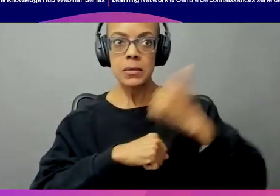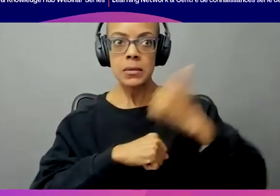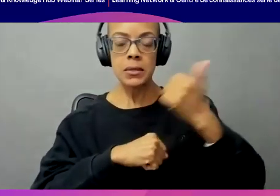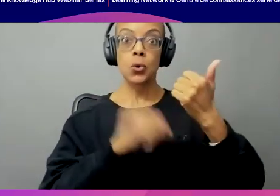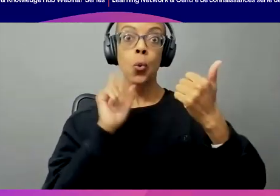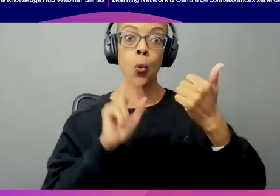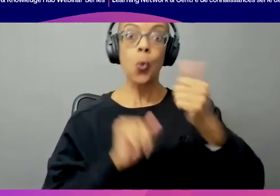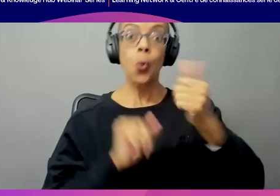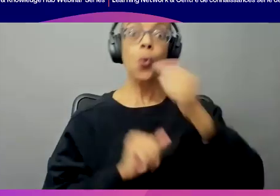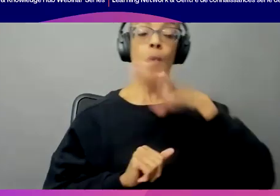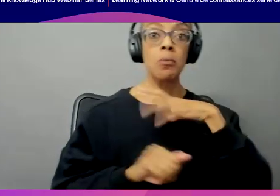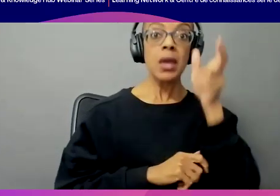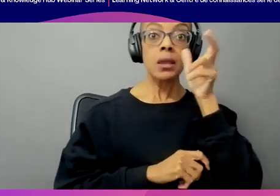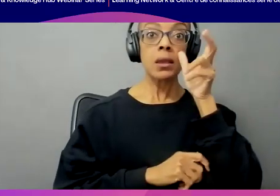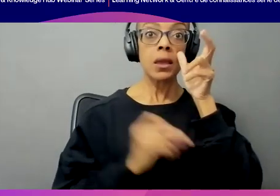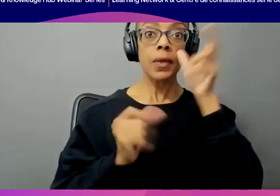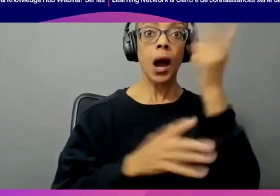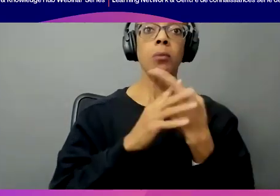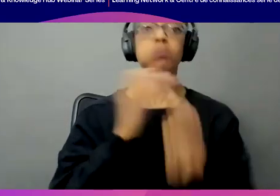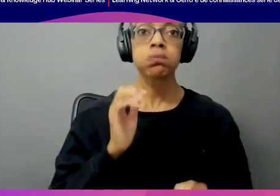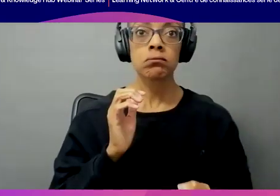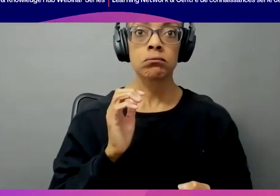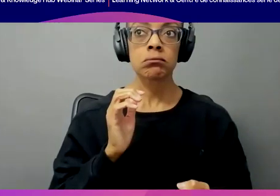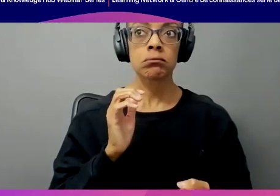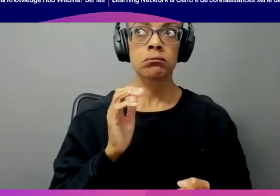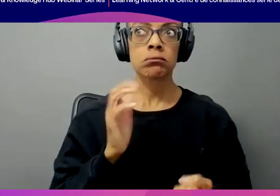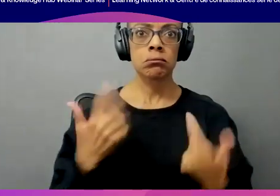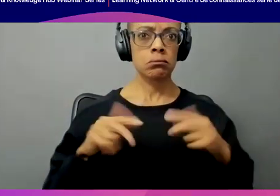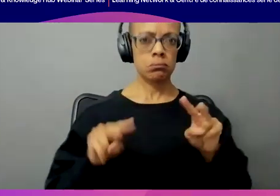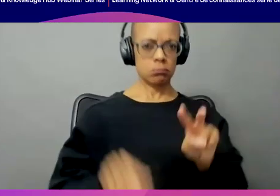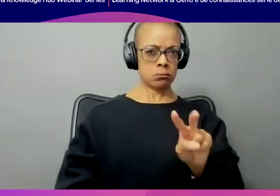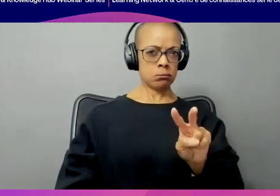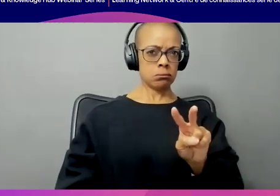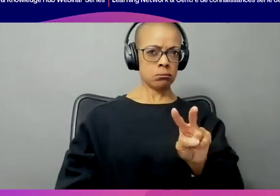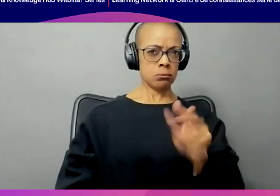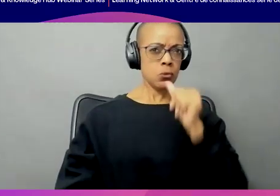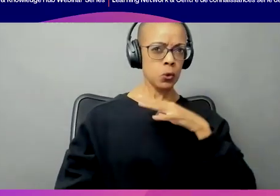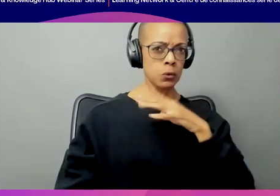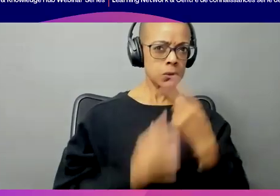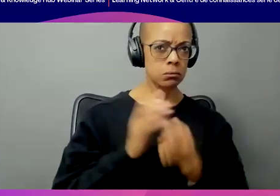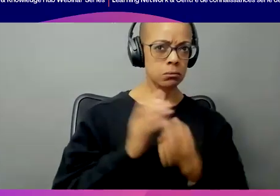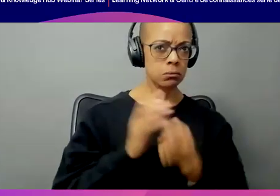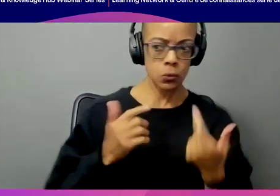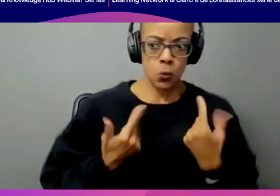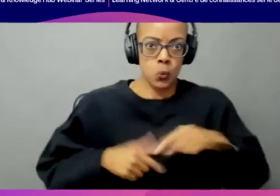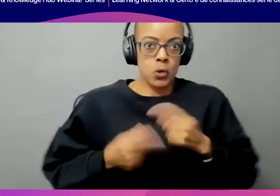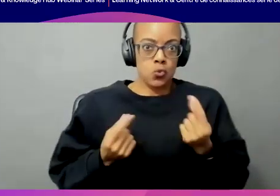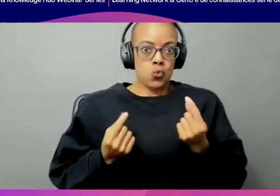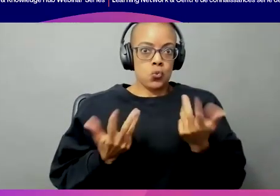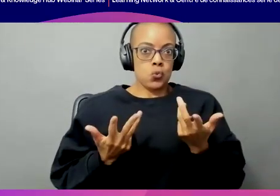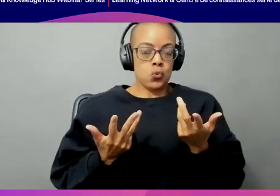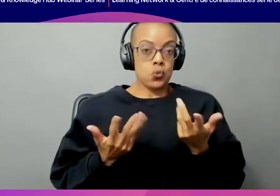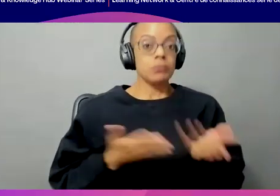disappeared from the group in a kind of dramatic way, what would we do? The other element is on the substance use